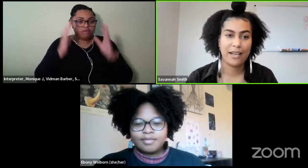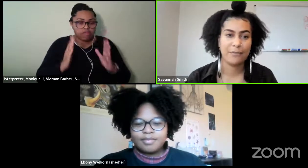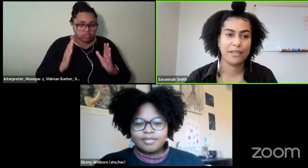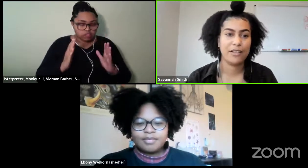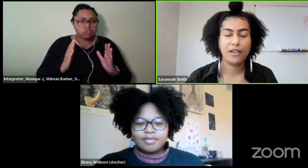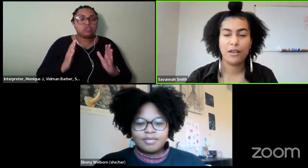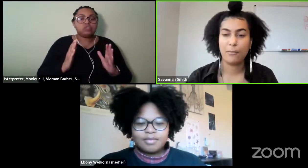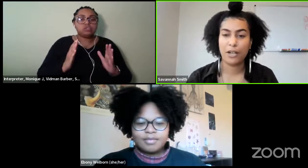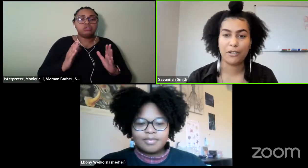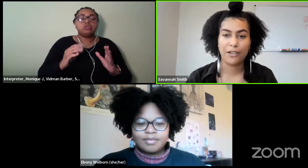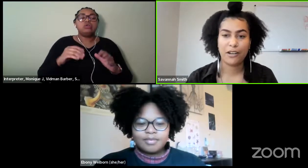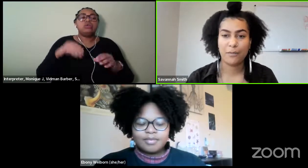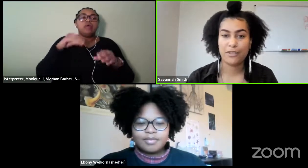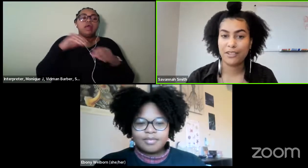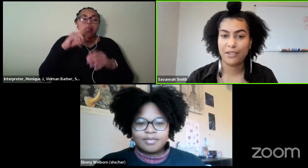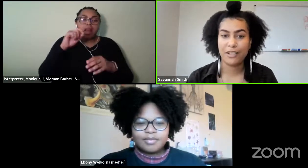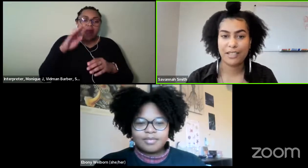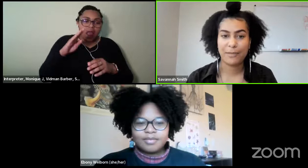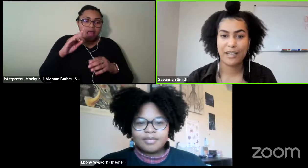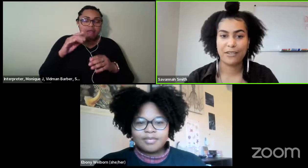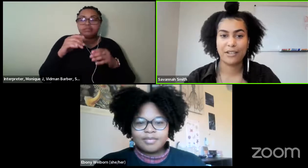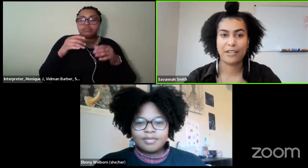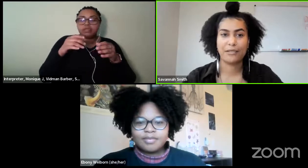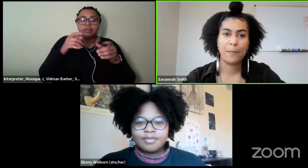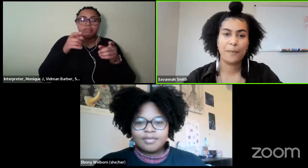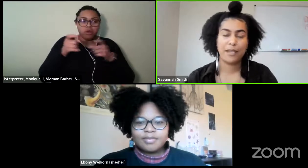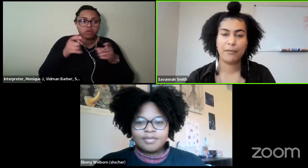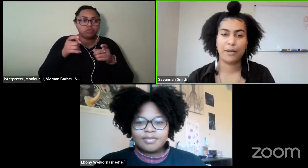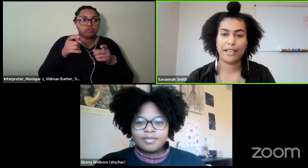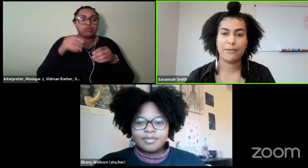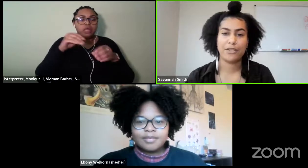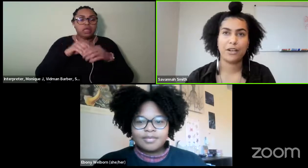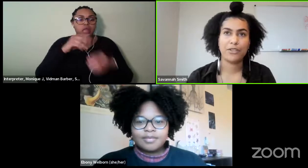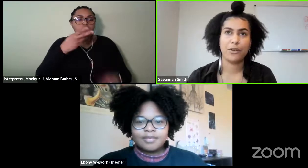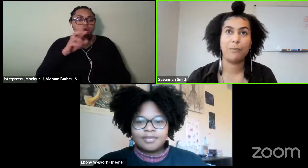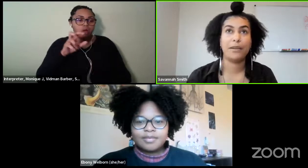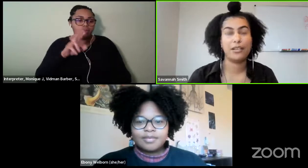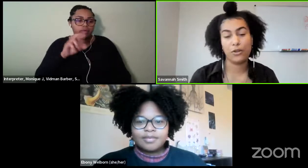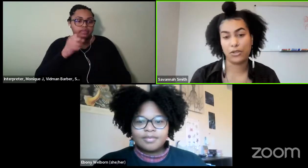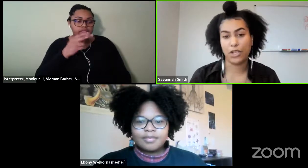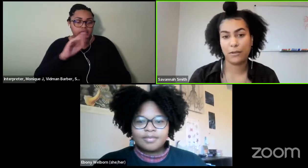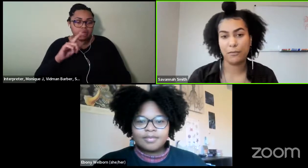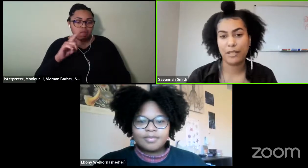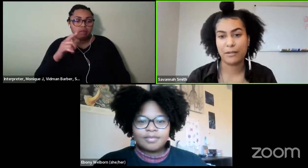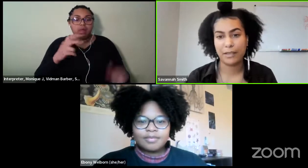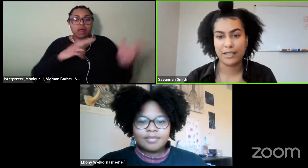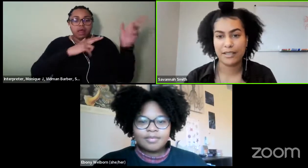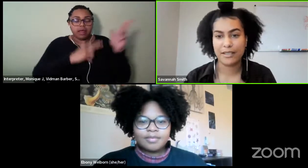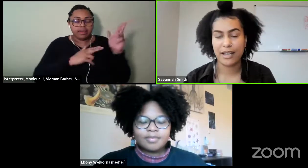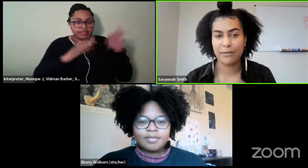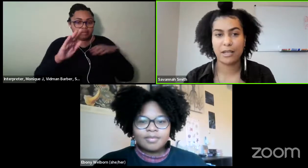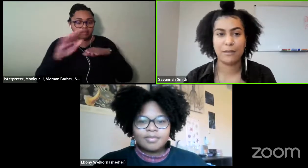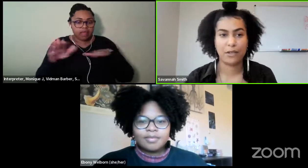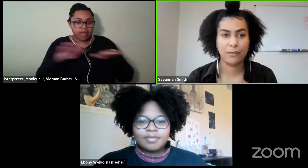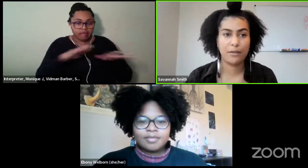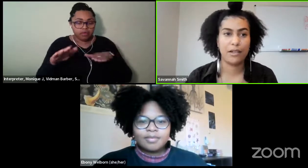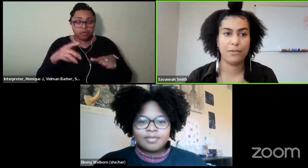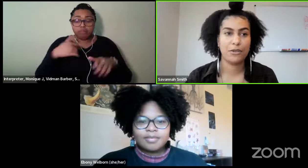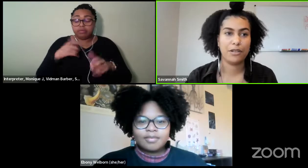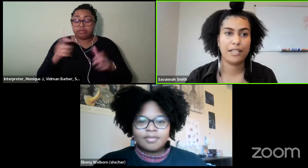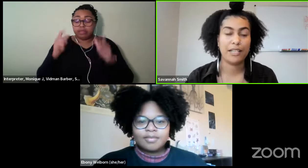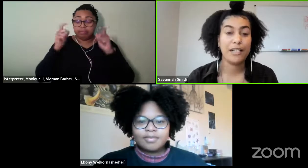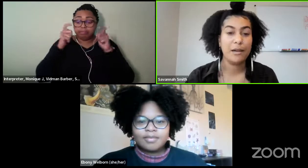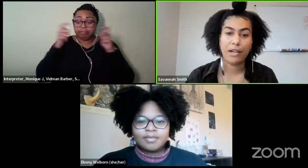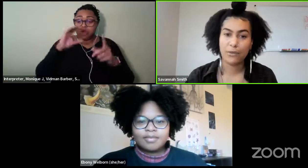for labs and monitoring harbor seal hunting behavior. But it was also a big culture shock for me because I was coming from